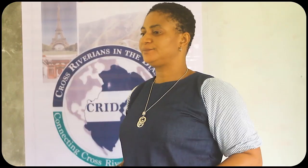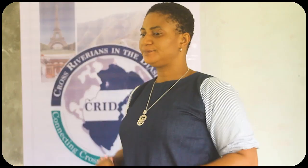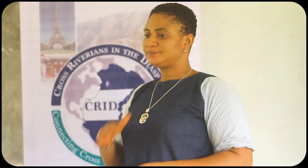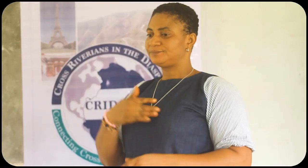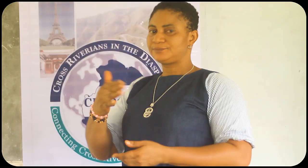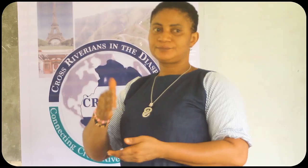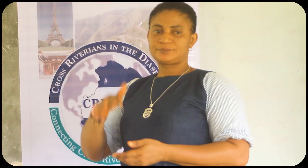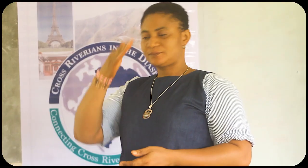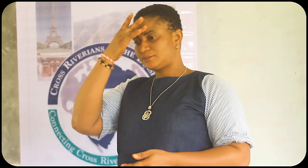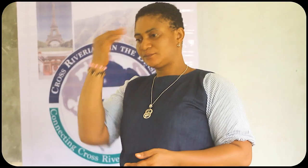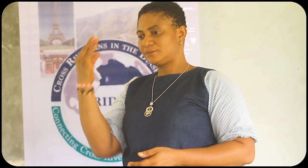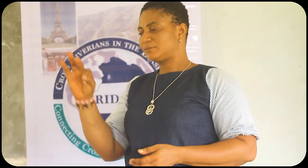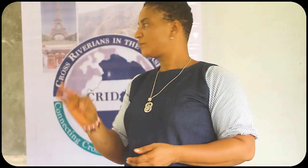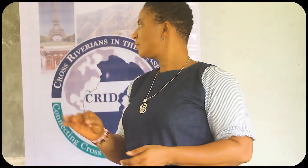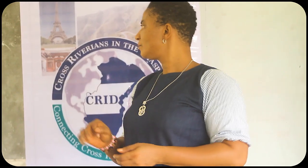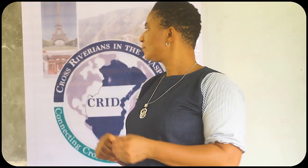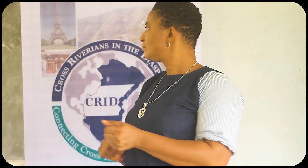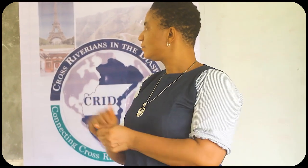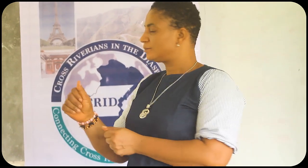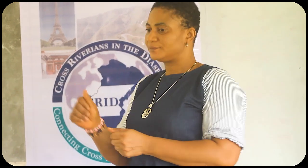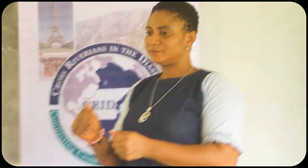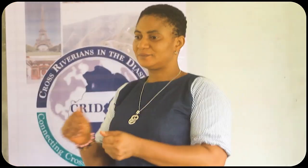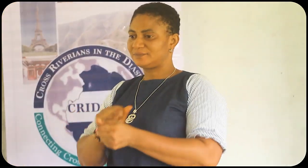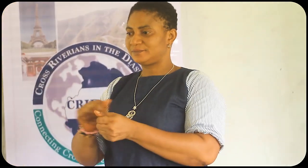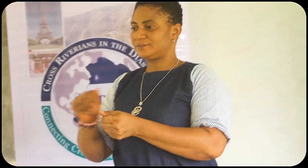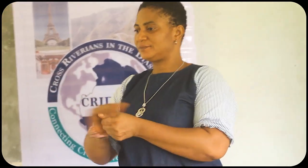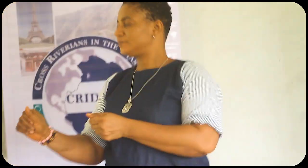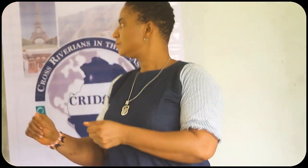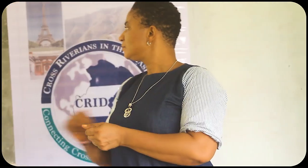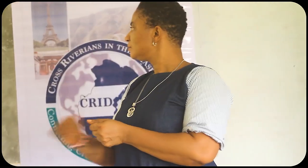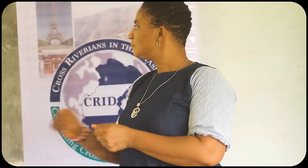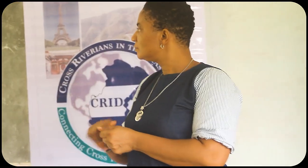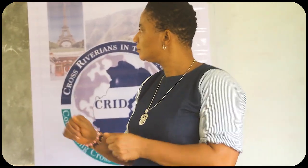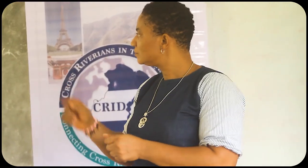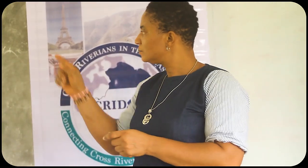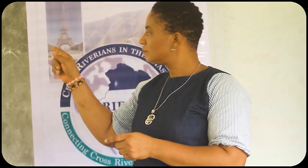And because of the spikes or the sharp edges, the hair-like edges in the plant,